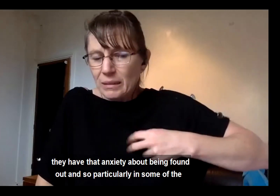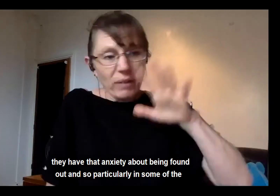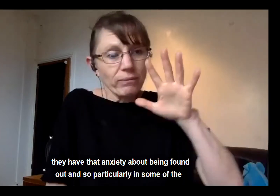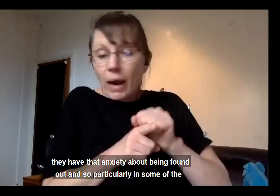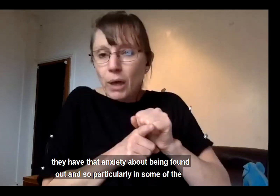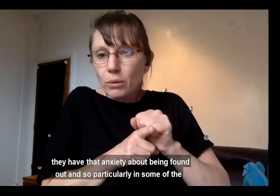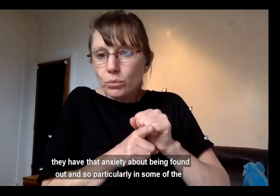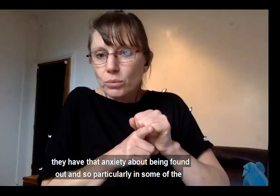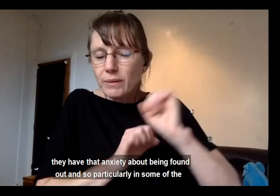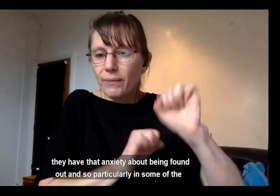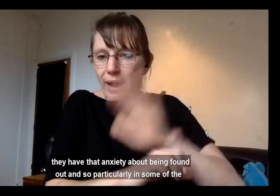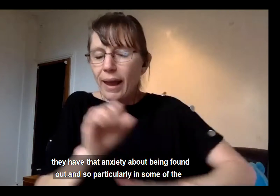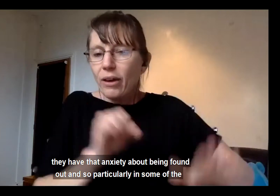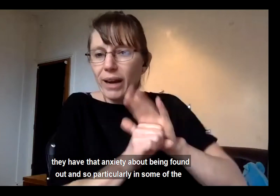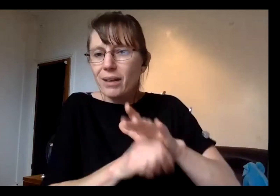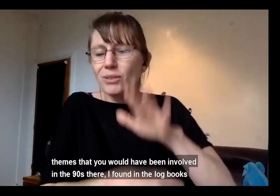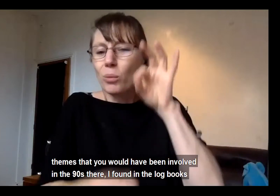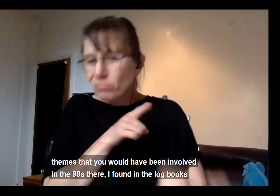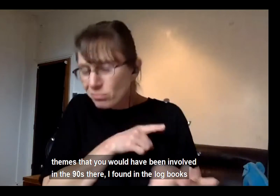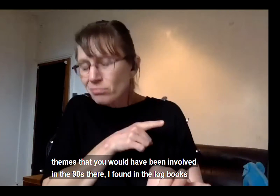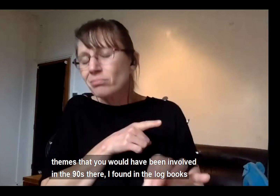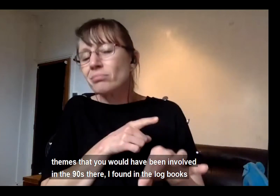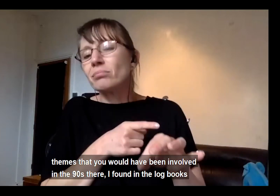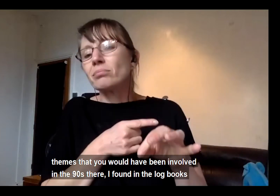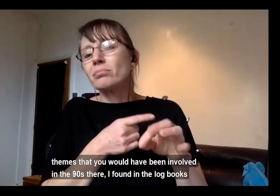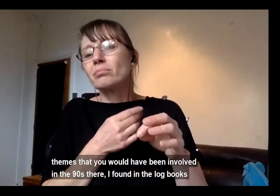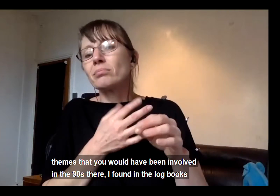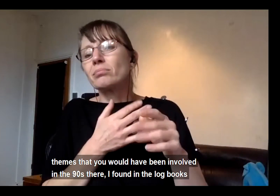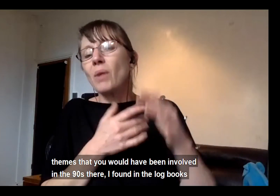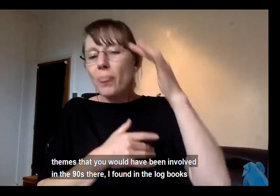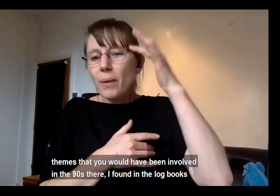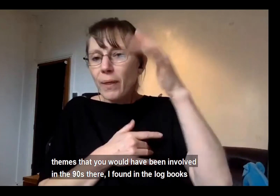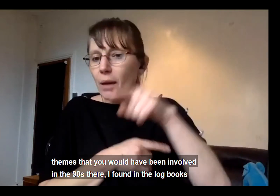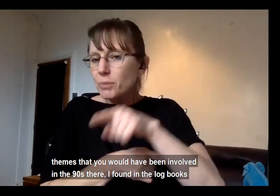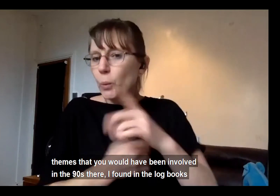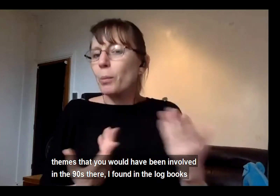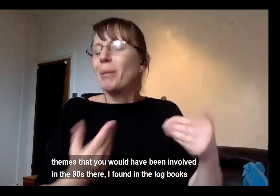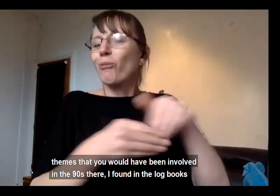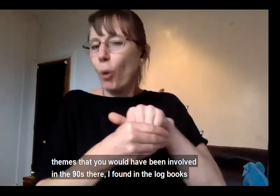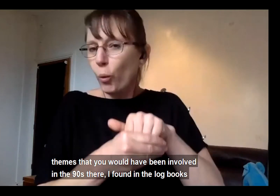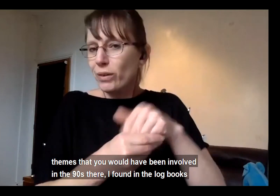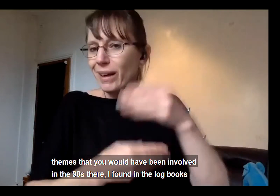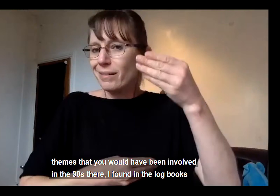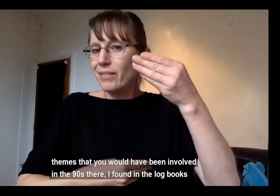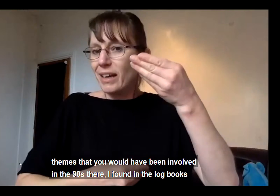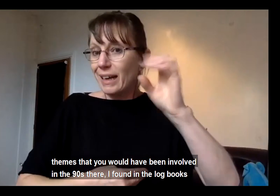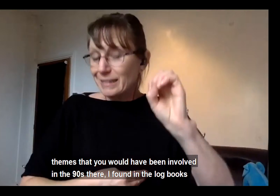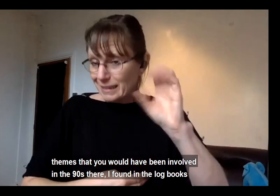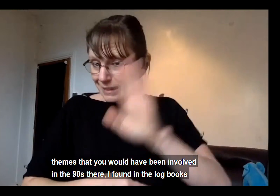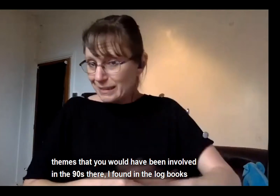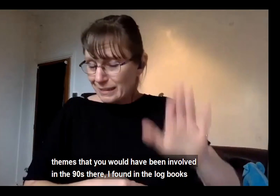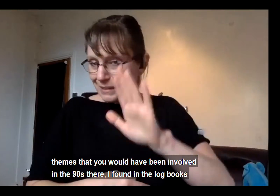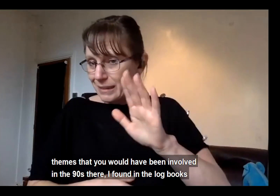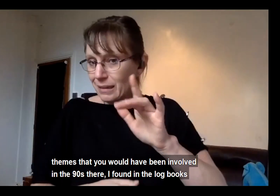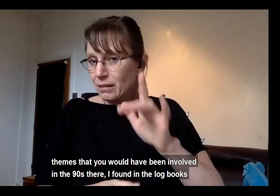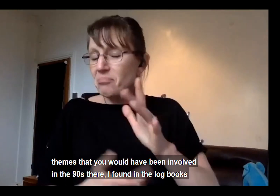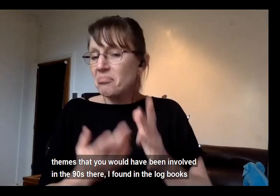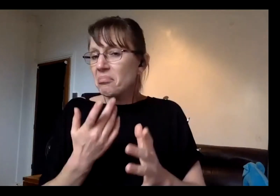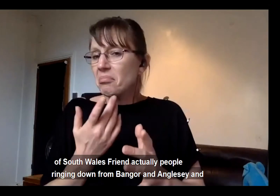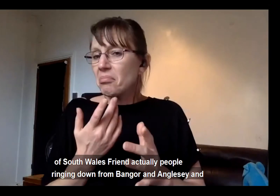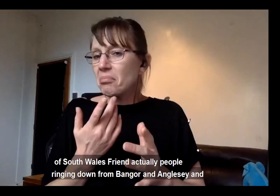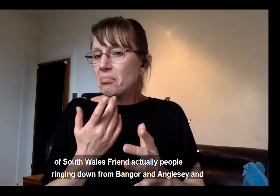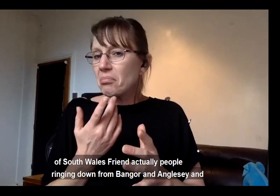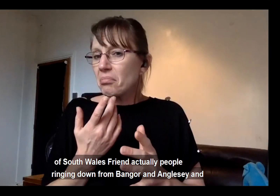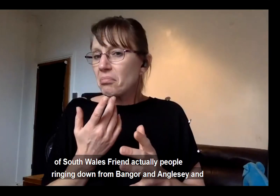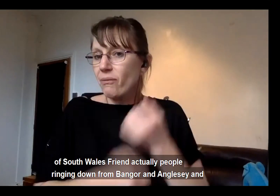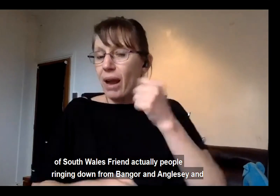so particularly in some of the themes that you would have been involved in the 90s there, I found in the